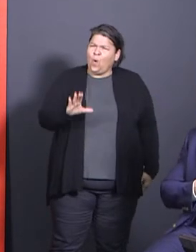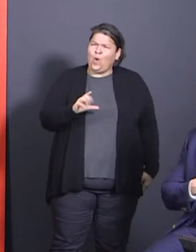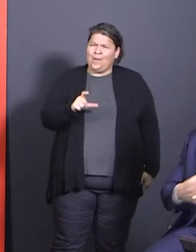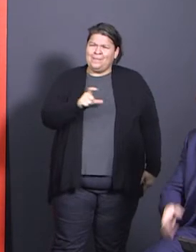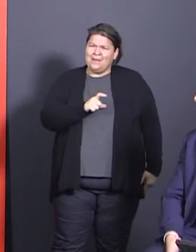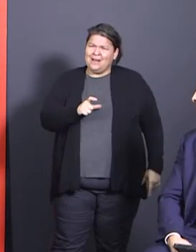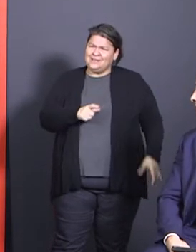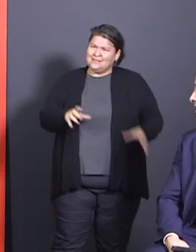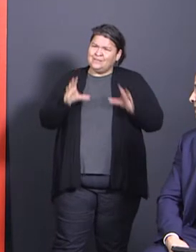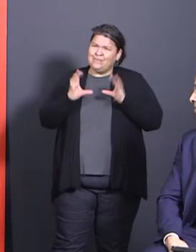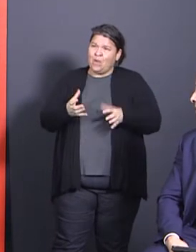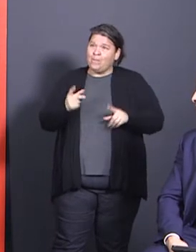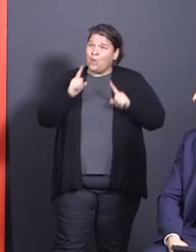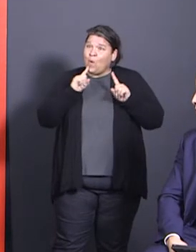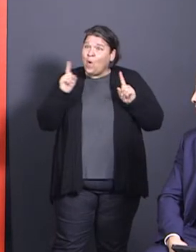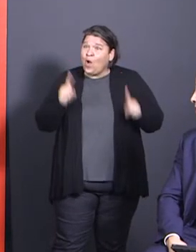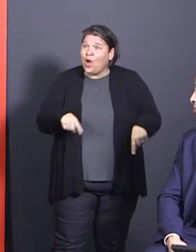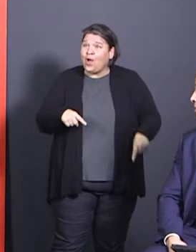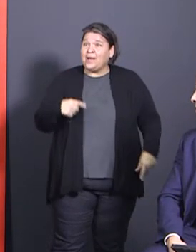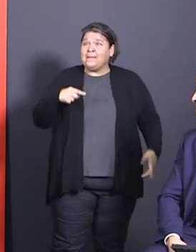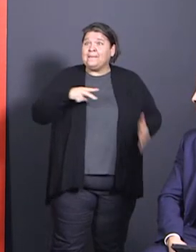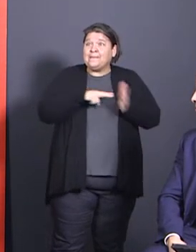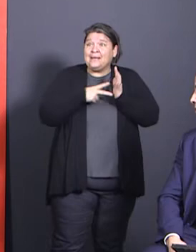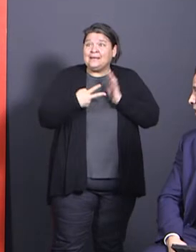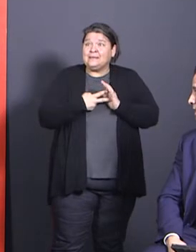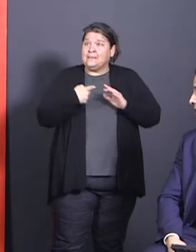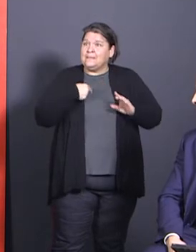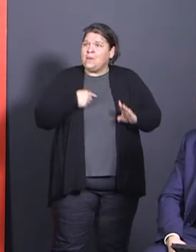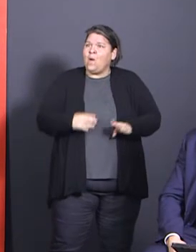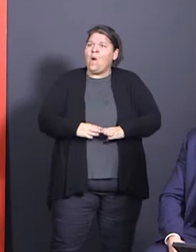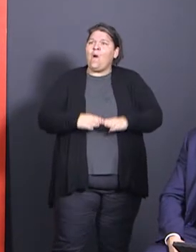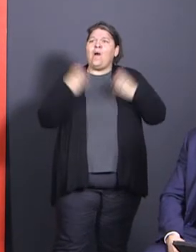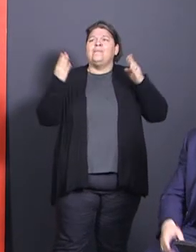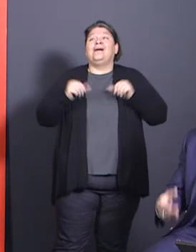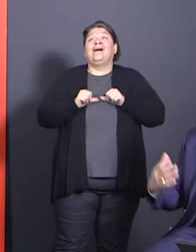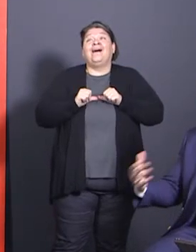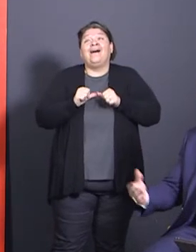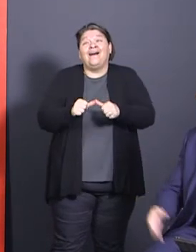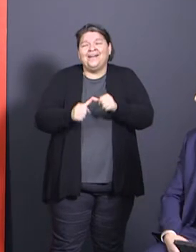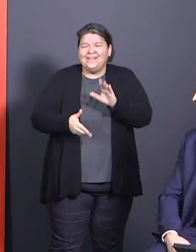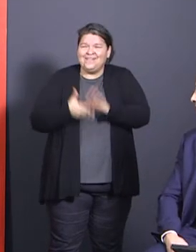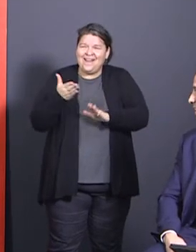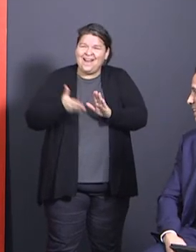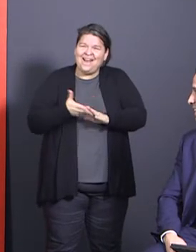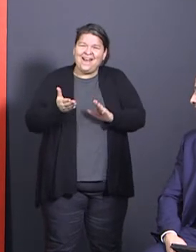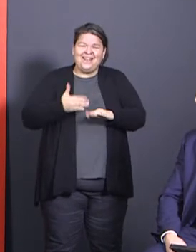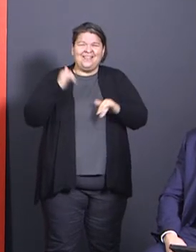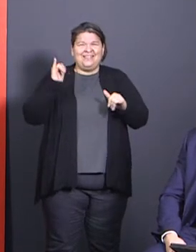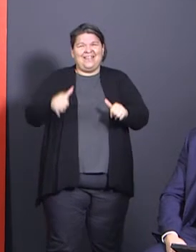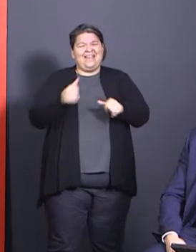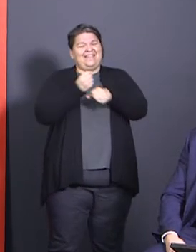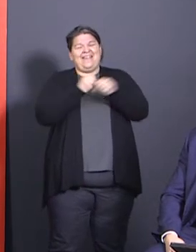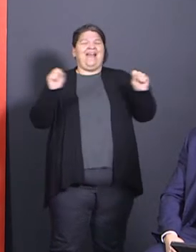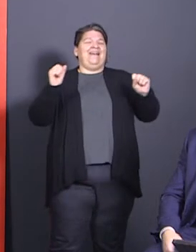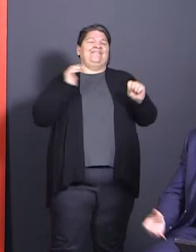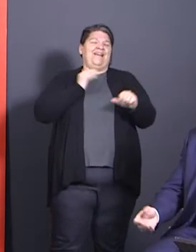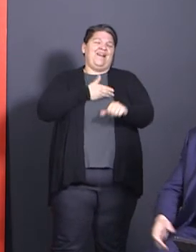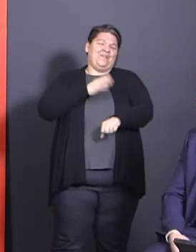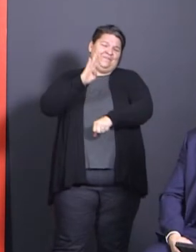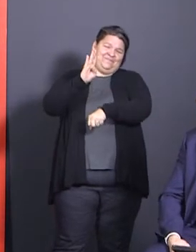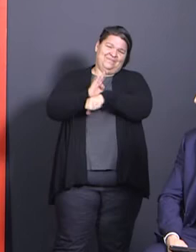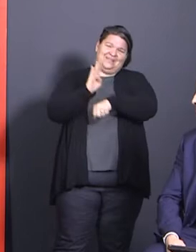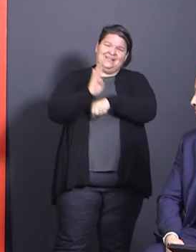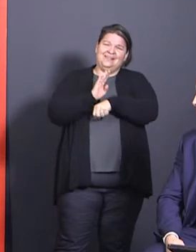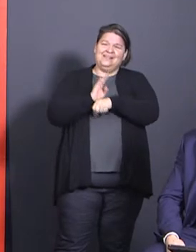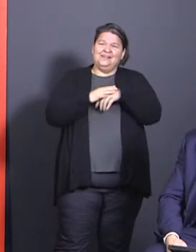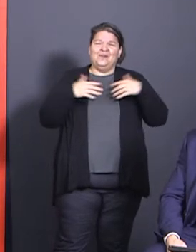that was heartwarming. So that's great. As long as we can keep the program going, we're gonna. Hopefully we don't have to keep it going for too much longer. I hope not. And yeah, it's a great